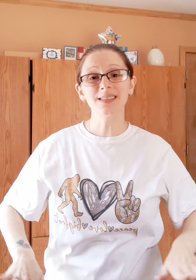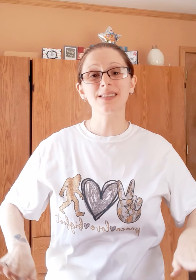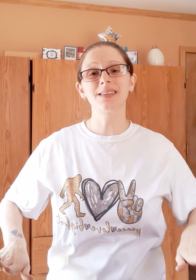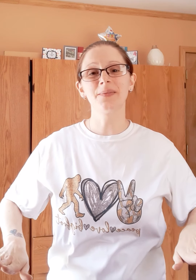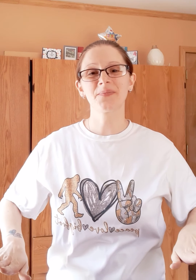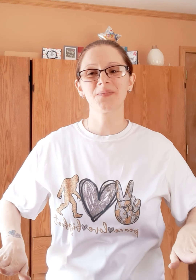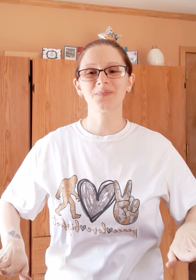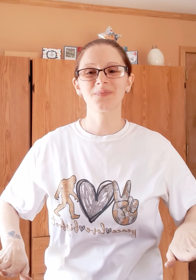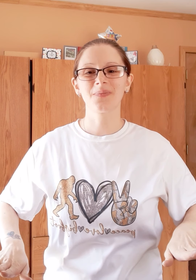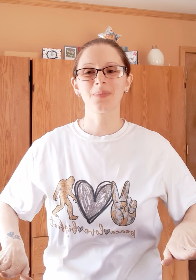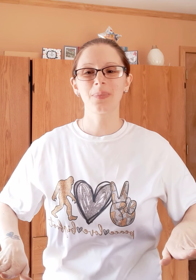peace,